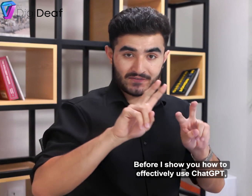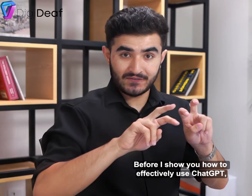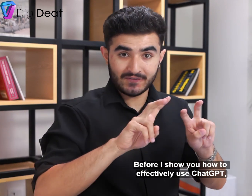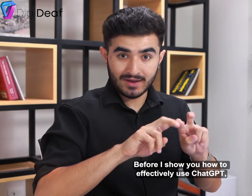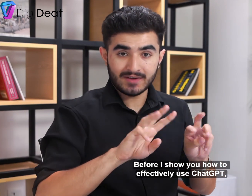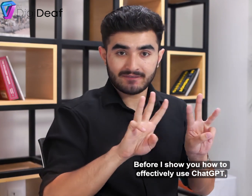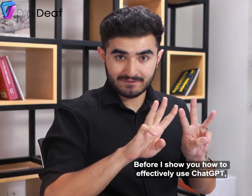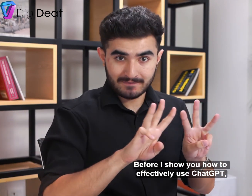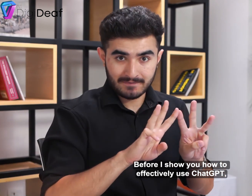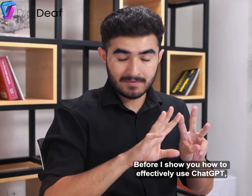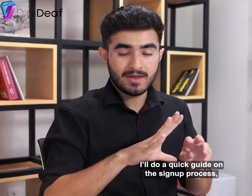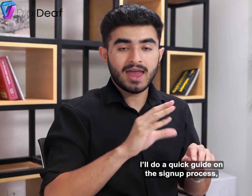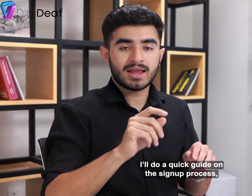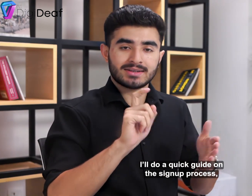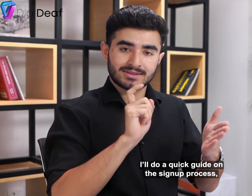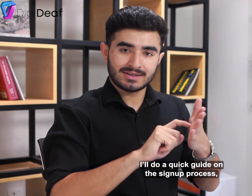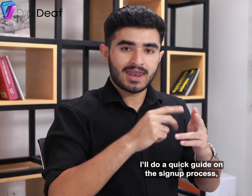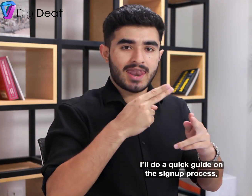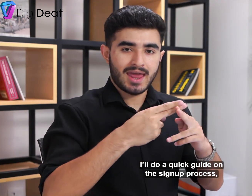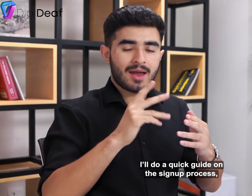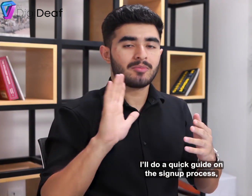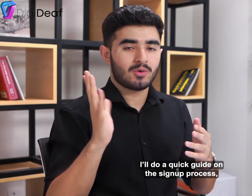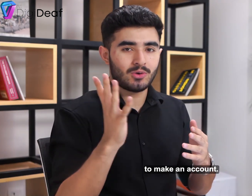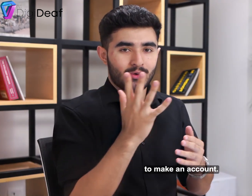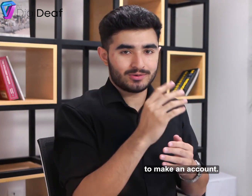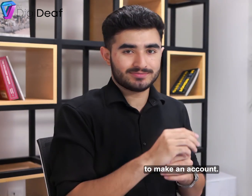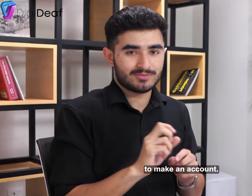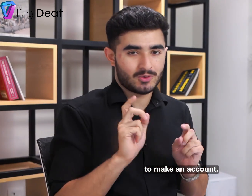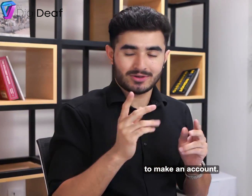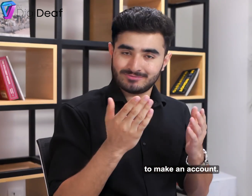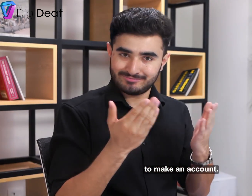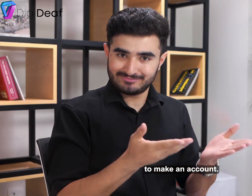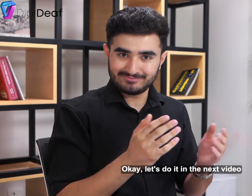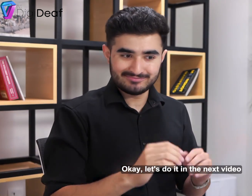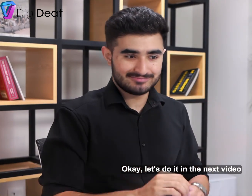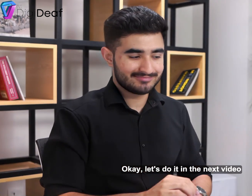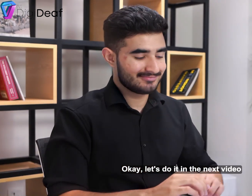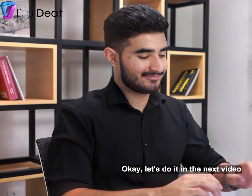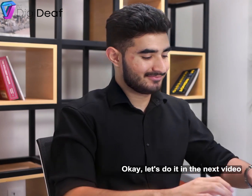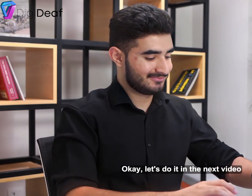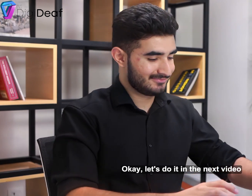I'll do a quick guide on the sign-up process to make an account. Okay, let's do it.